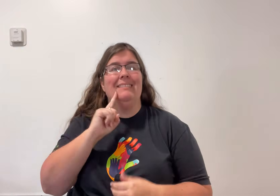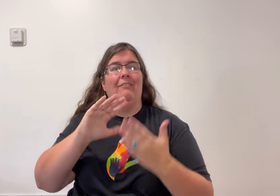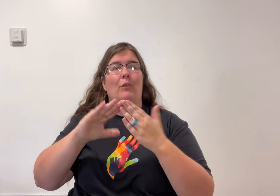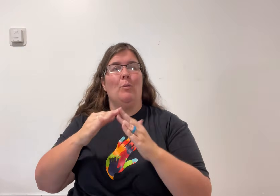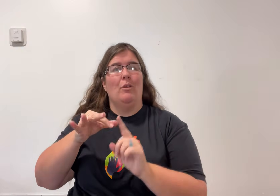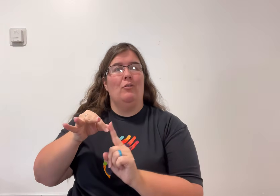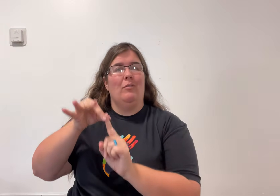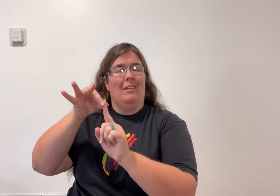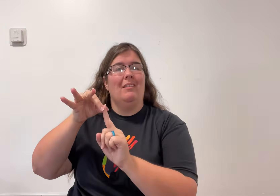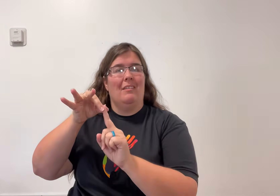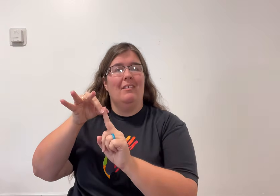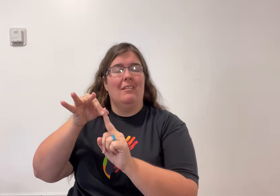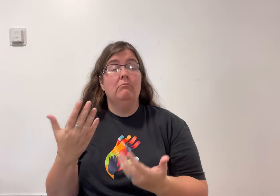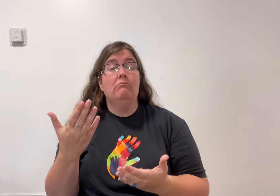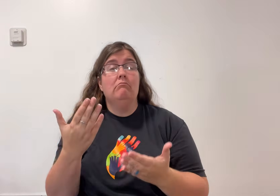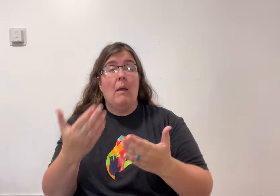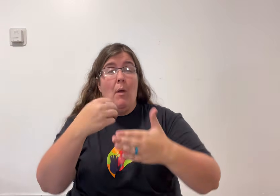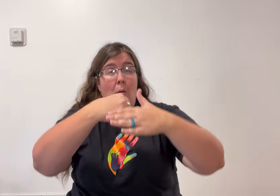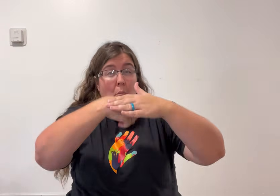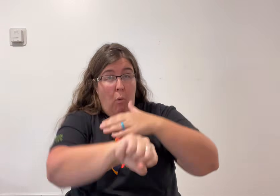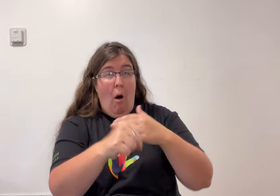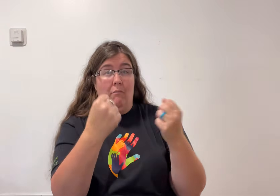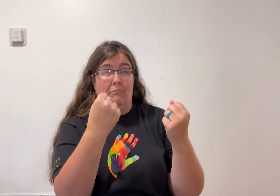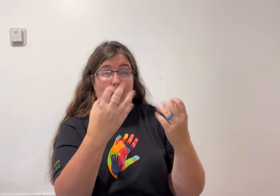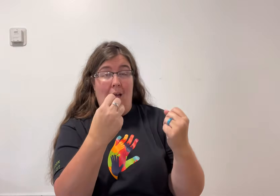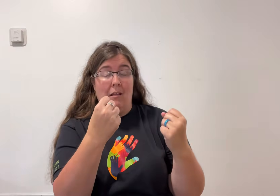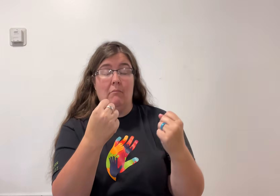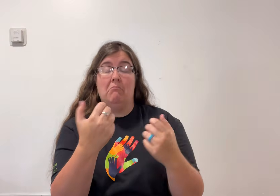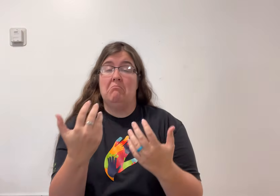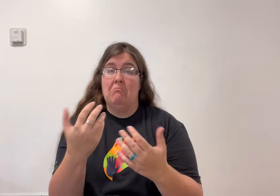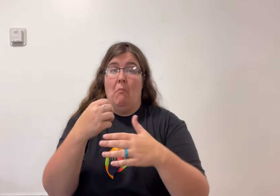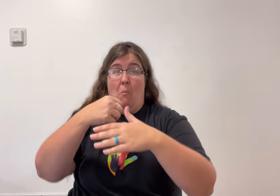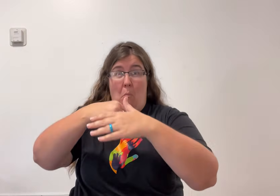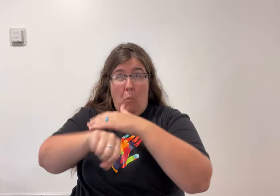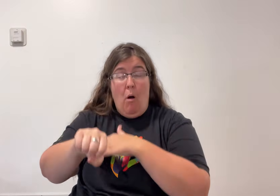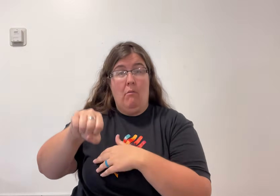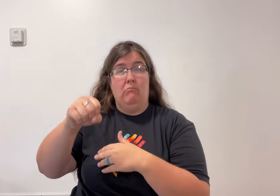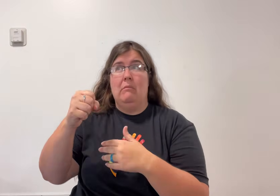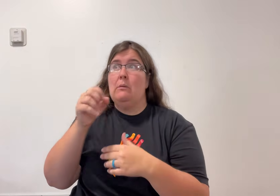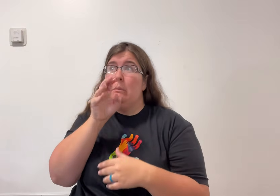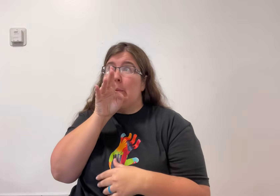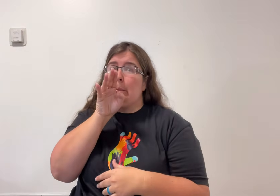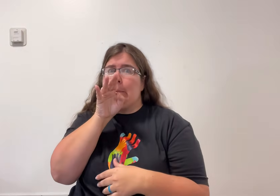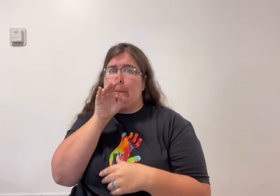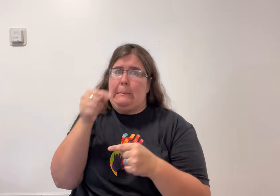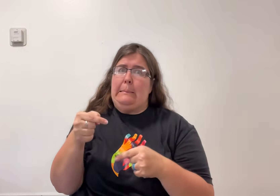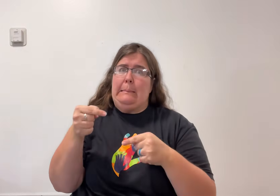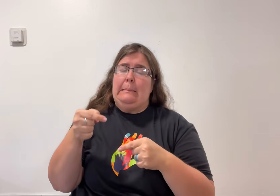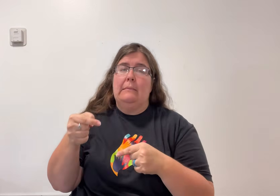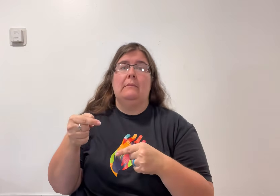The deaf community is unique in this way because a user might sign from birth, or they might try to speak